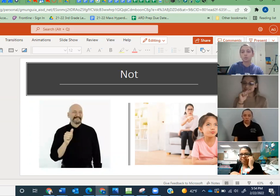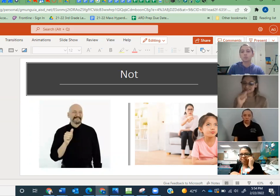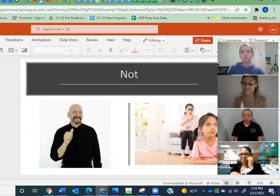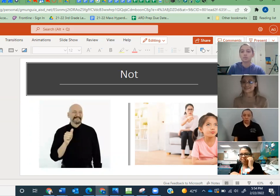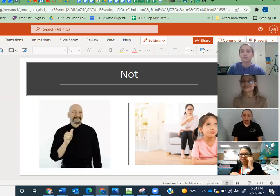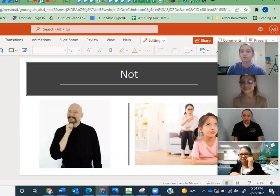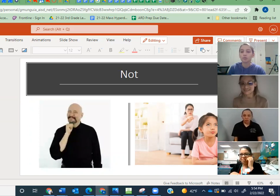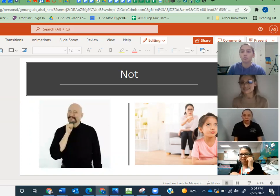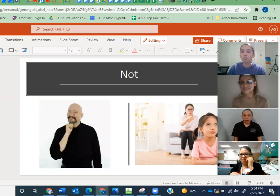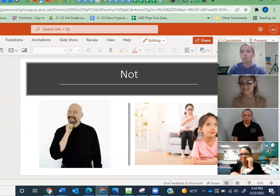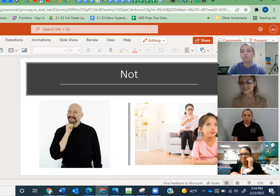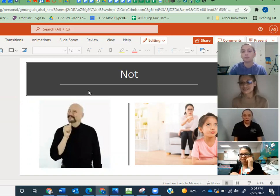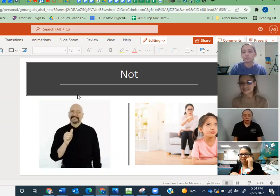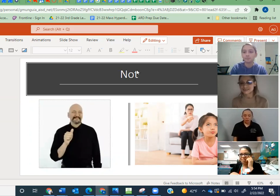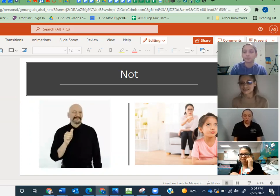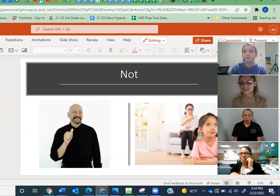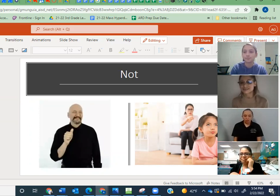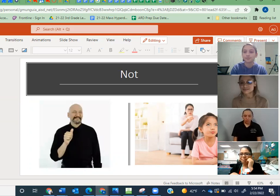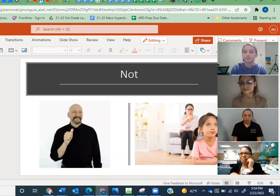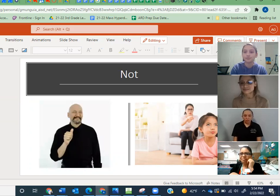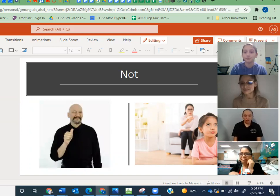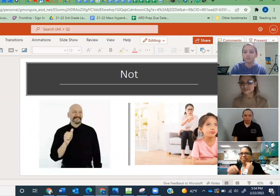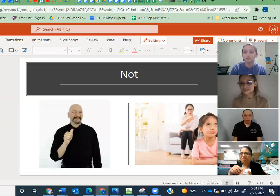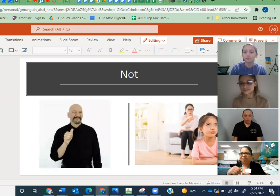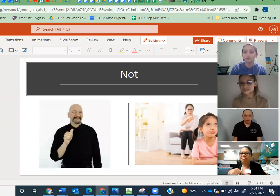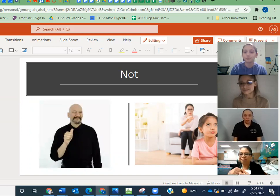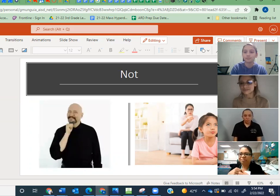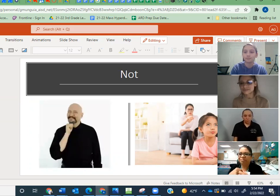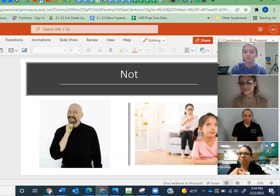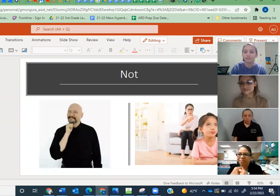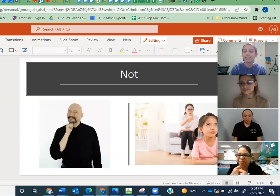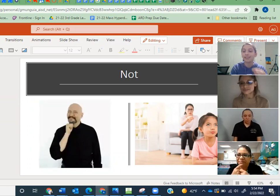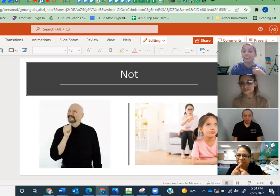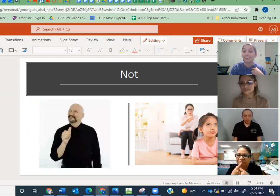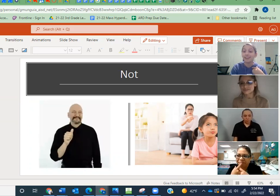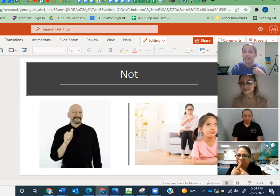I did learn that they're different today. Not and don't are different.